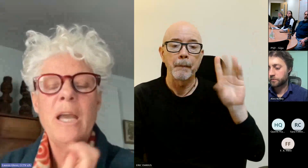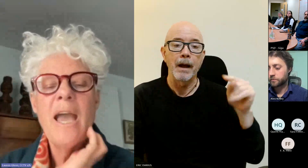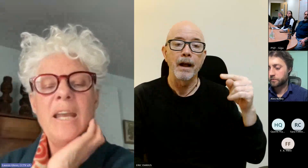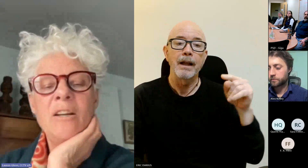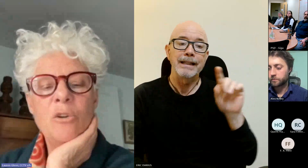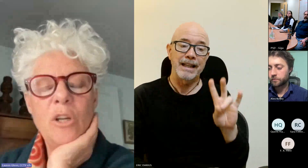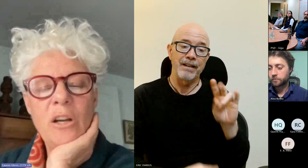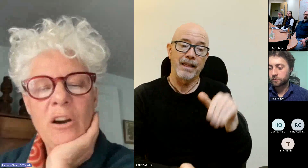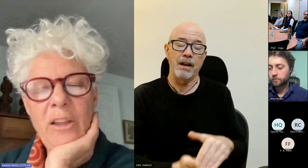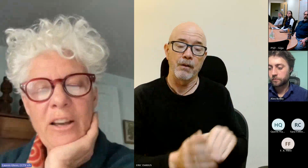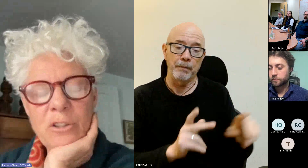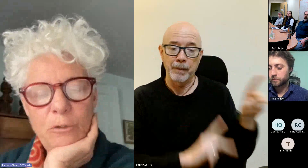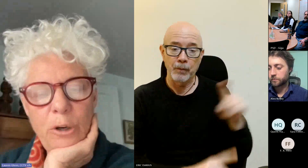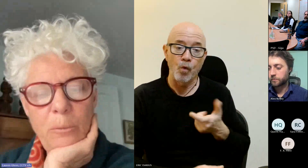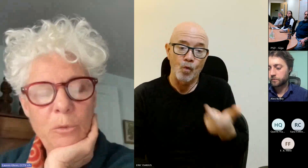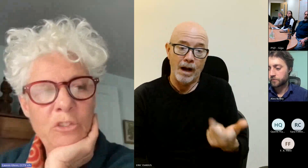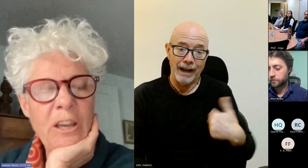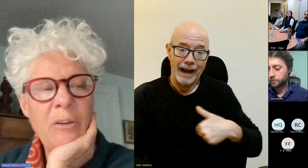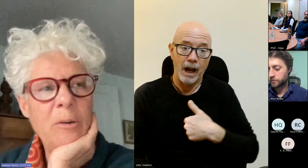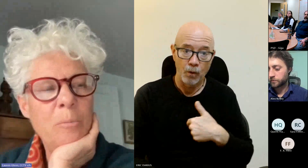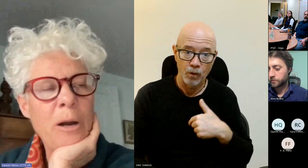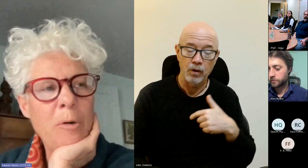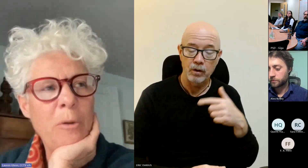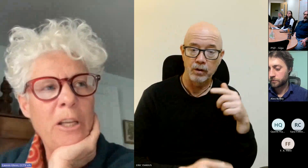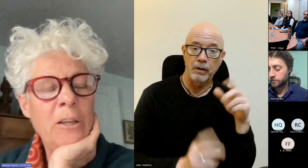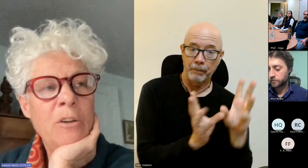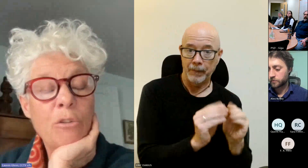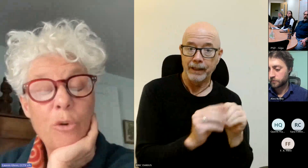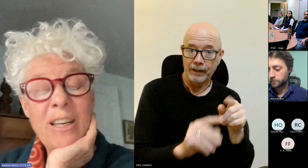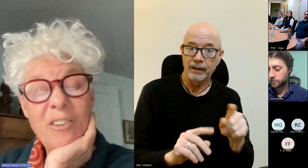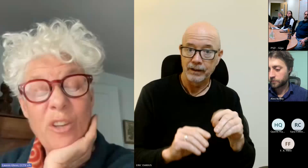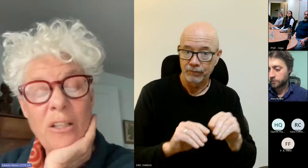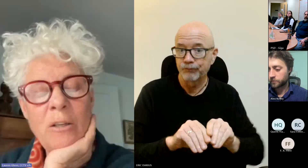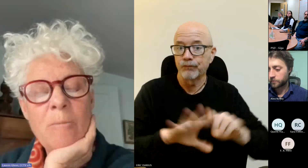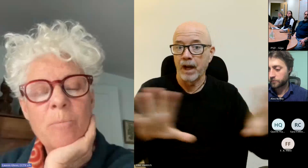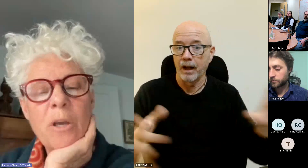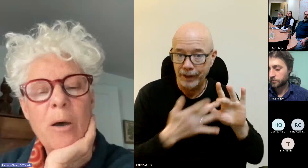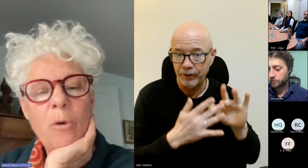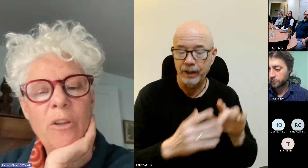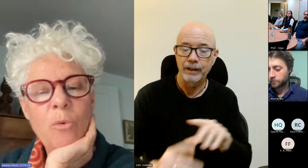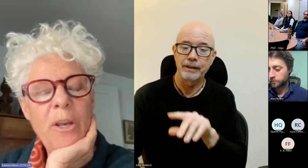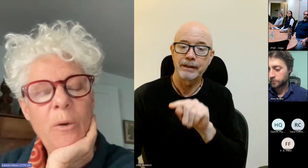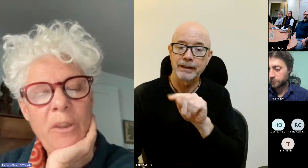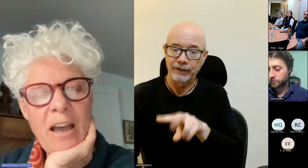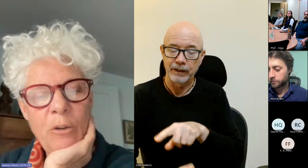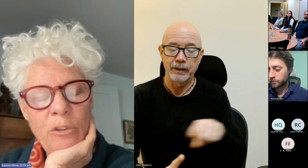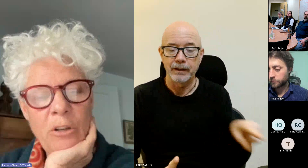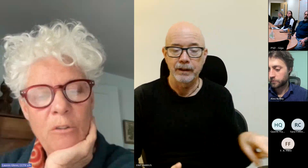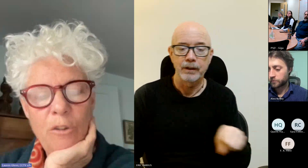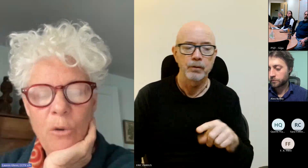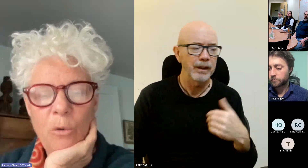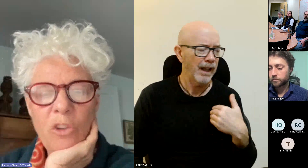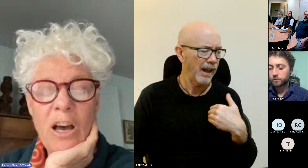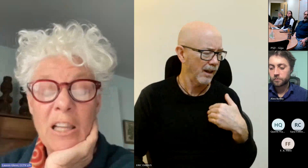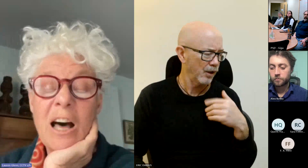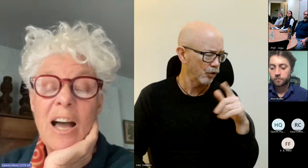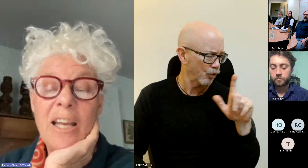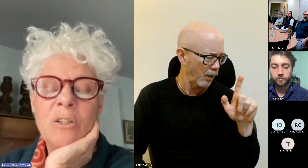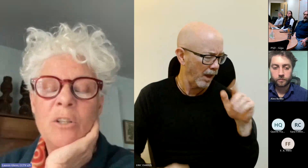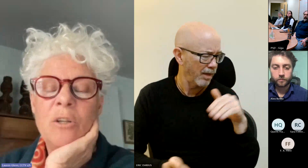people, and including our election forums, which counted probably 3 dozen, we had 21,000